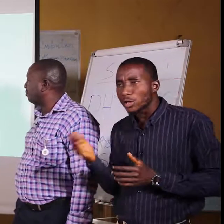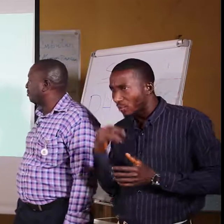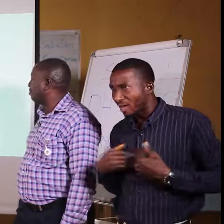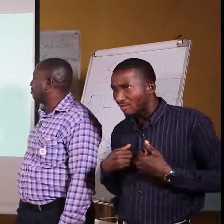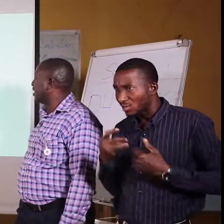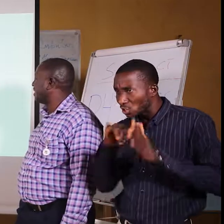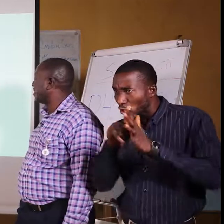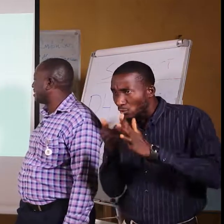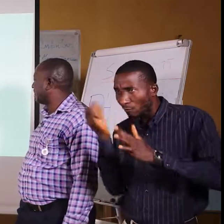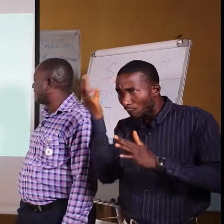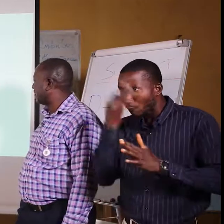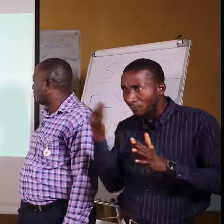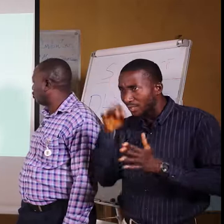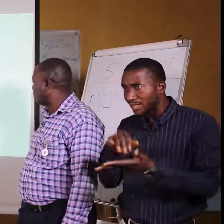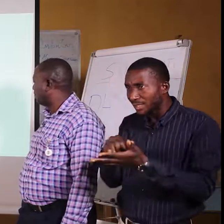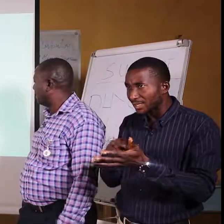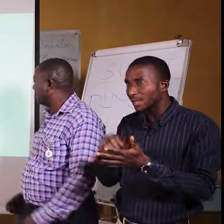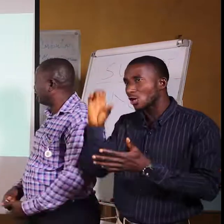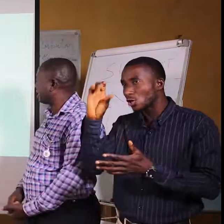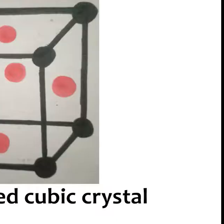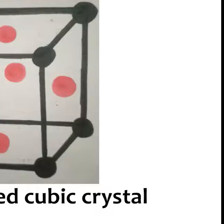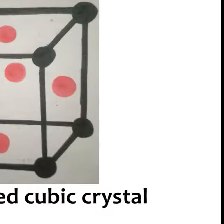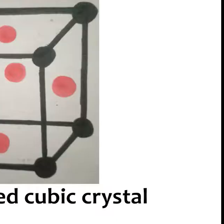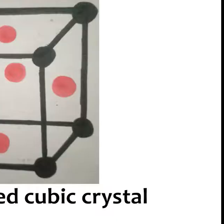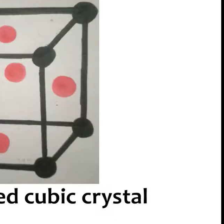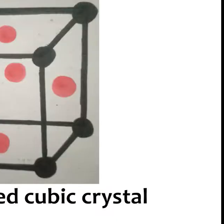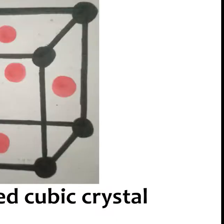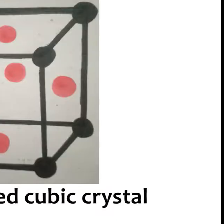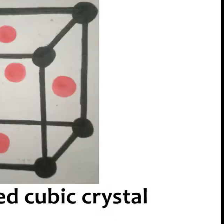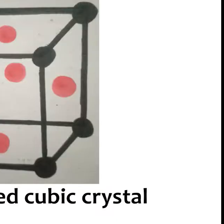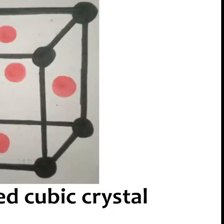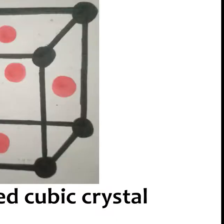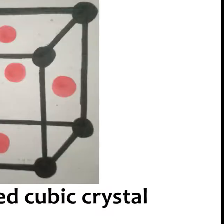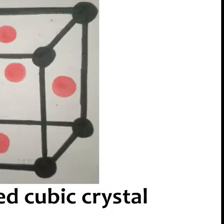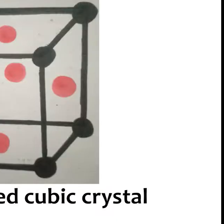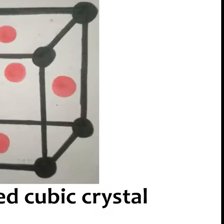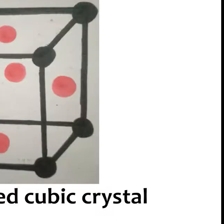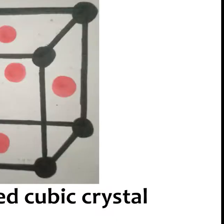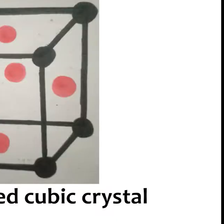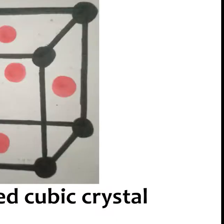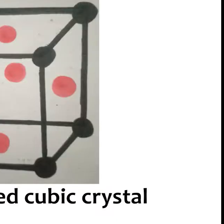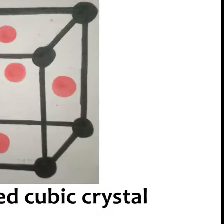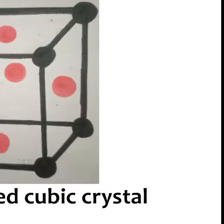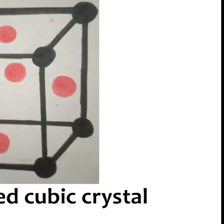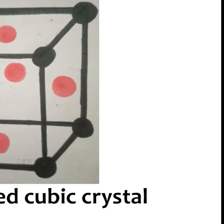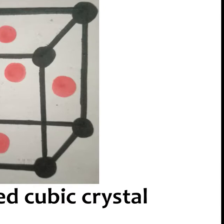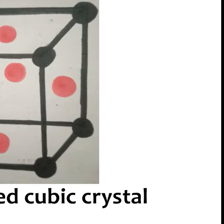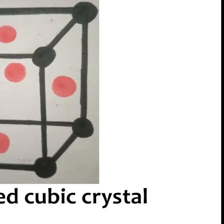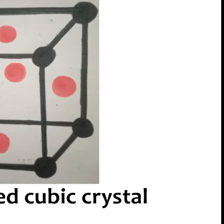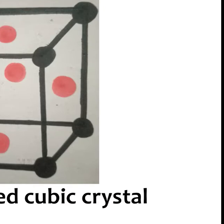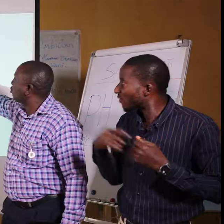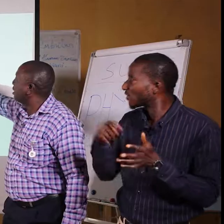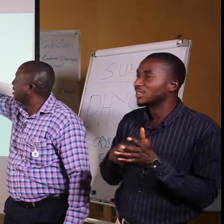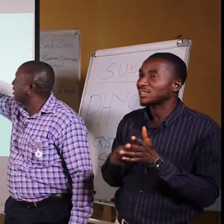of face-centered cubic crystals. Now, just like we've said, on each face, we have